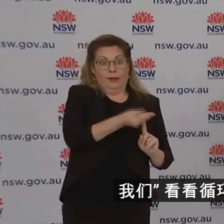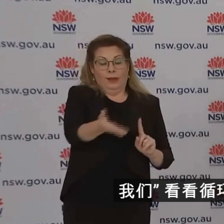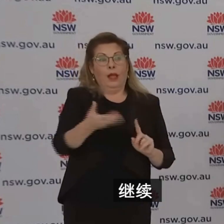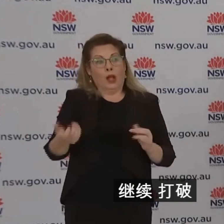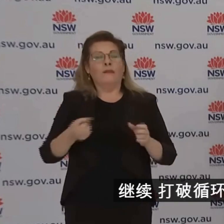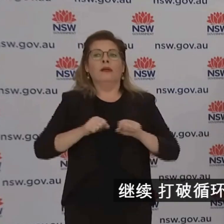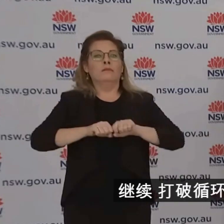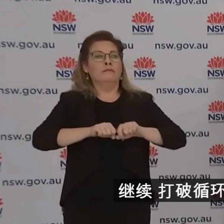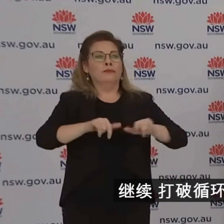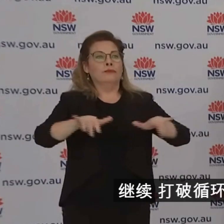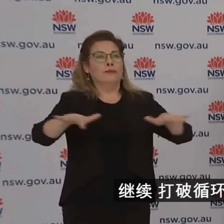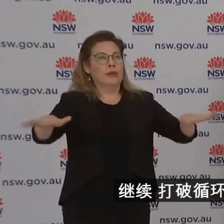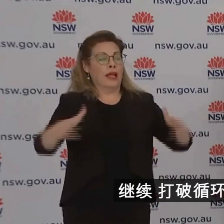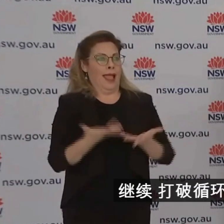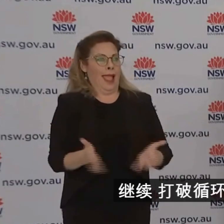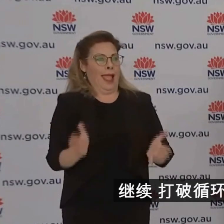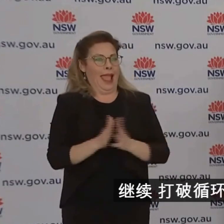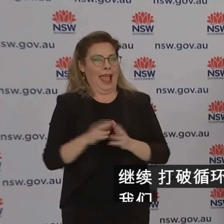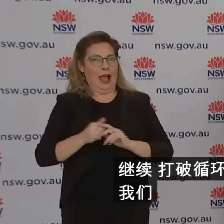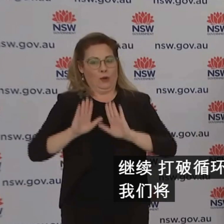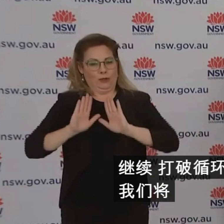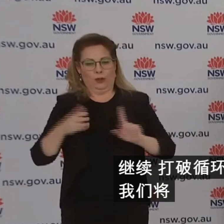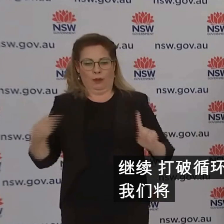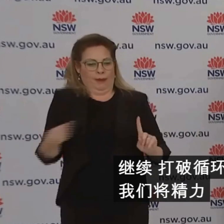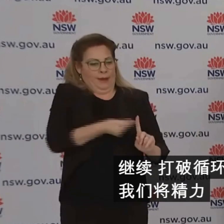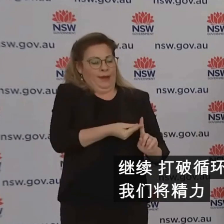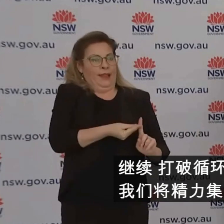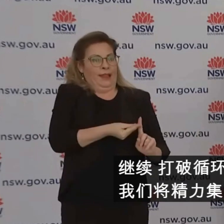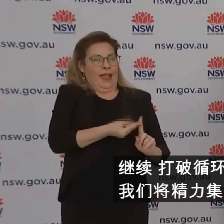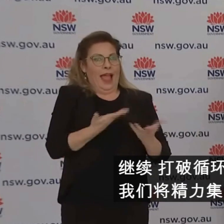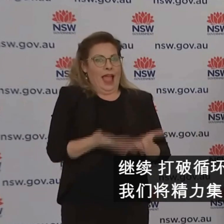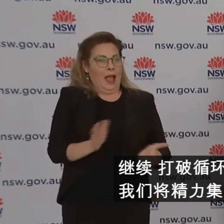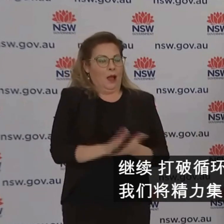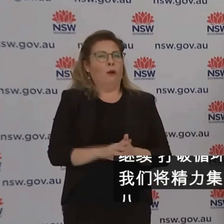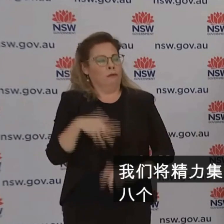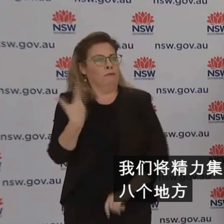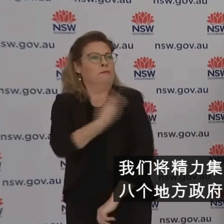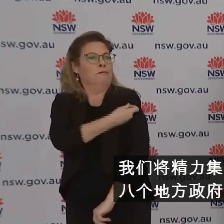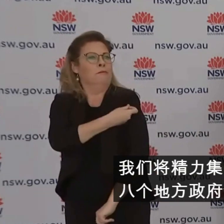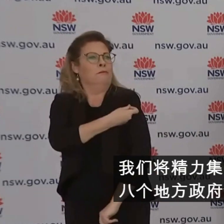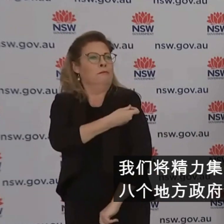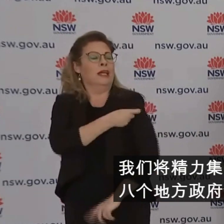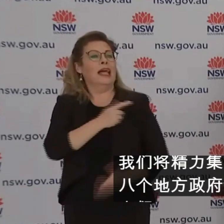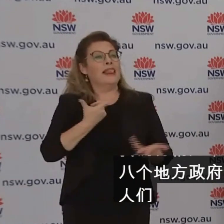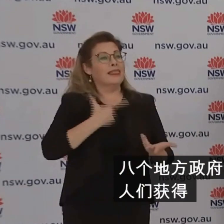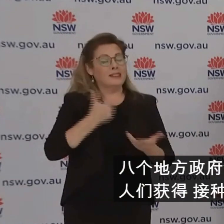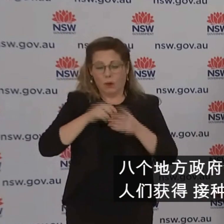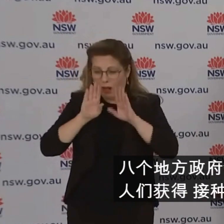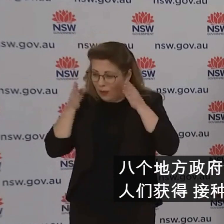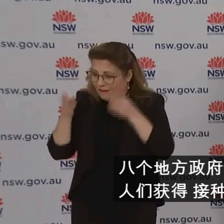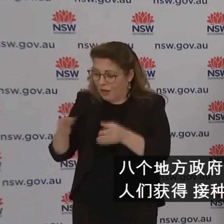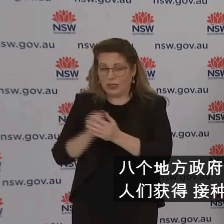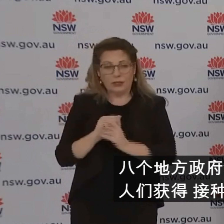continues. One way to break the cycle, which is why we're focusing our energies into those 8 local government areas, is for people to